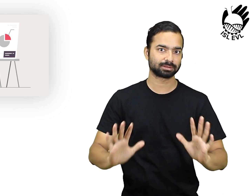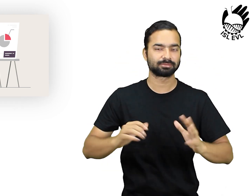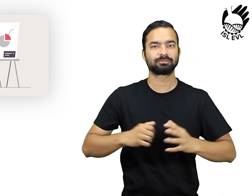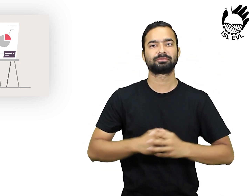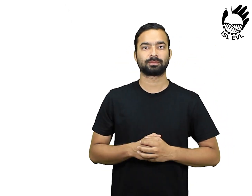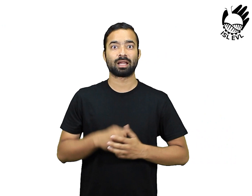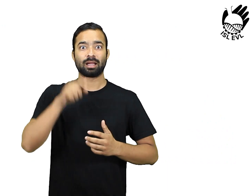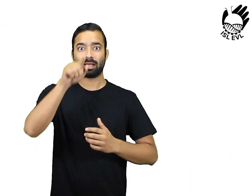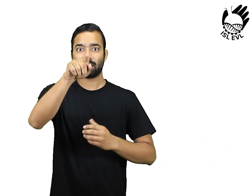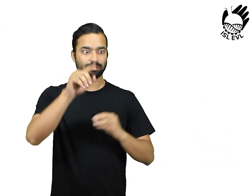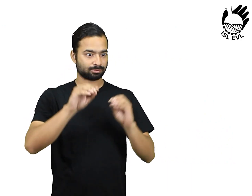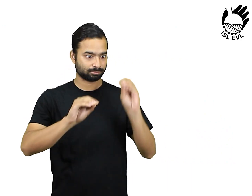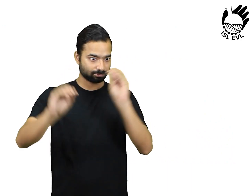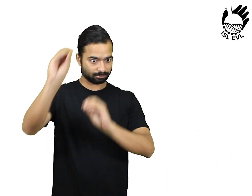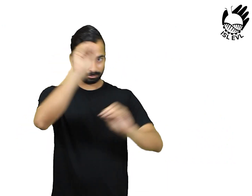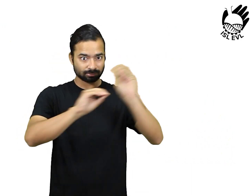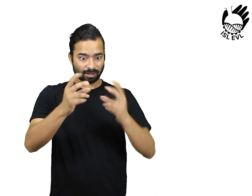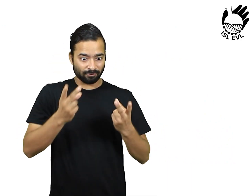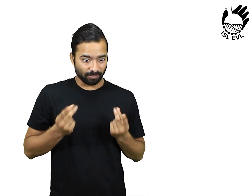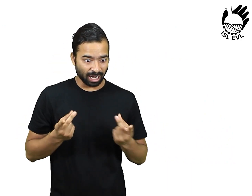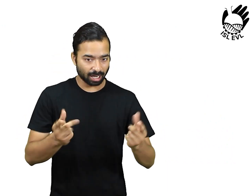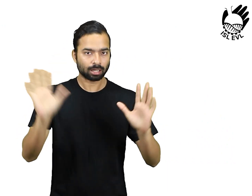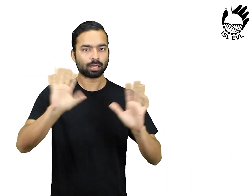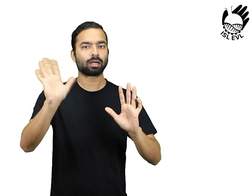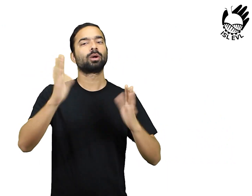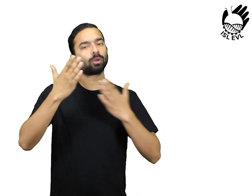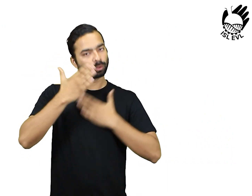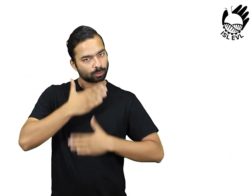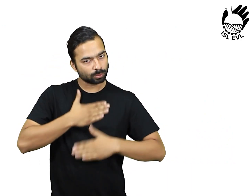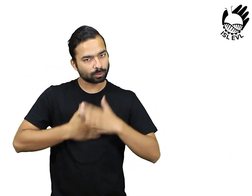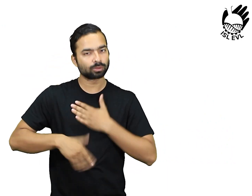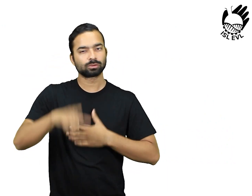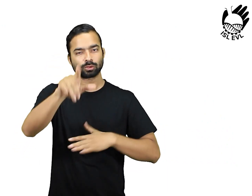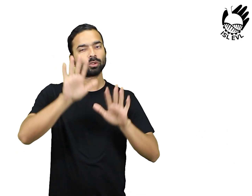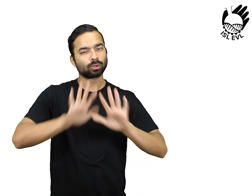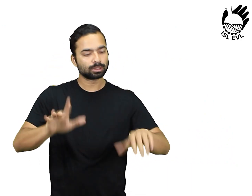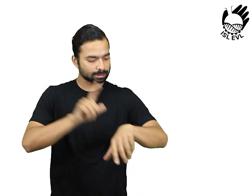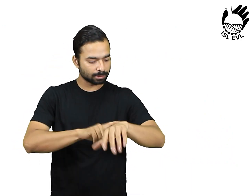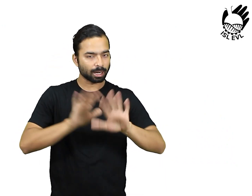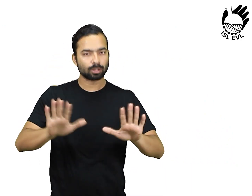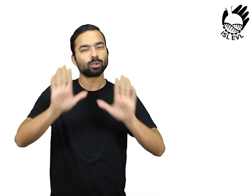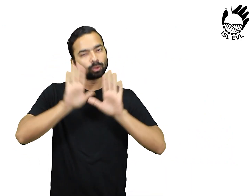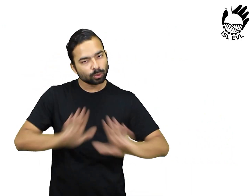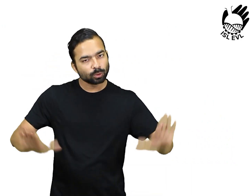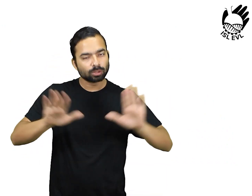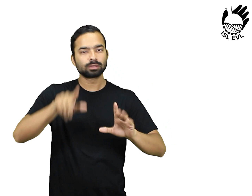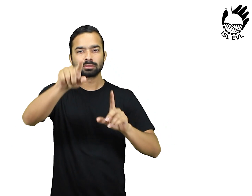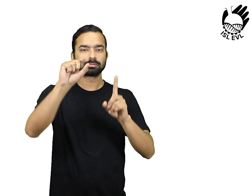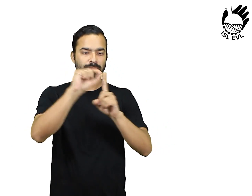This is not a race. Take the time so that we can get proper results.